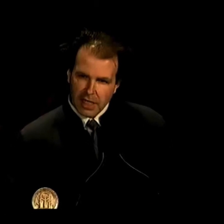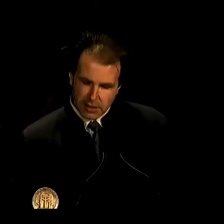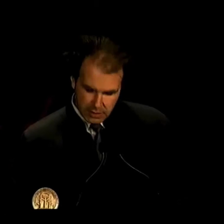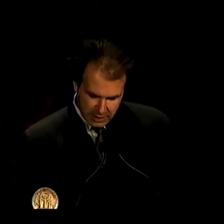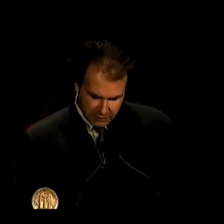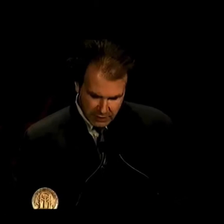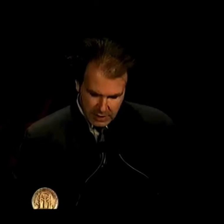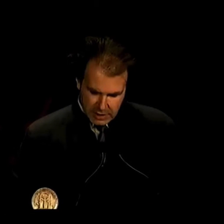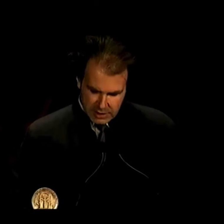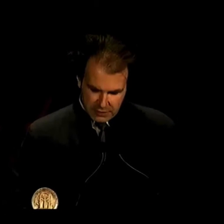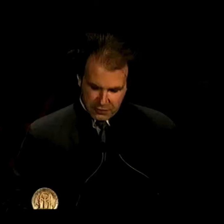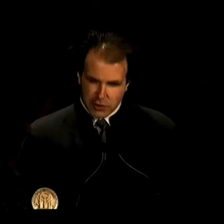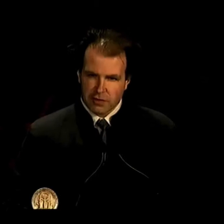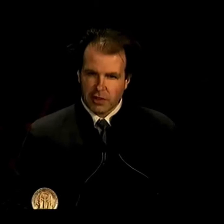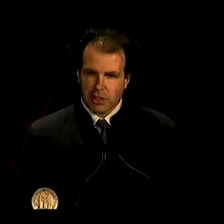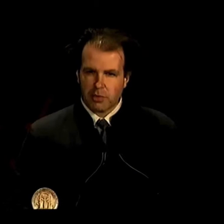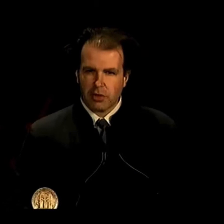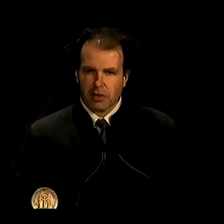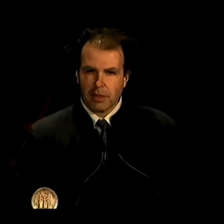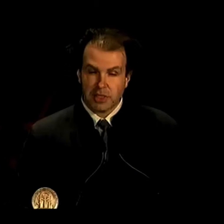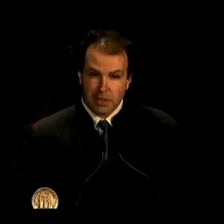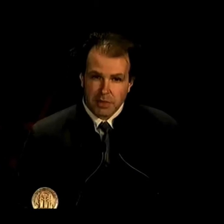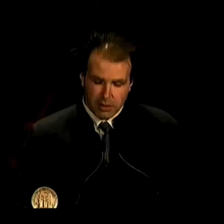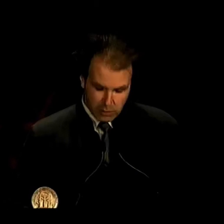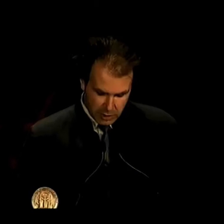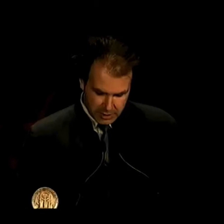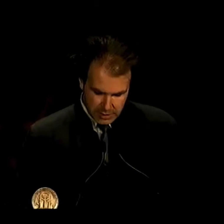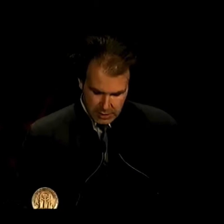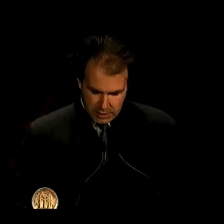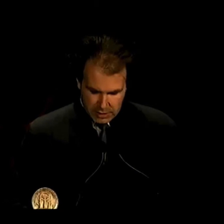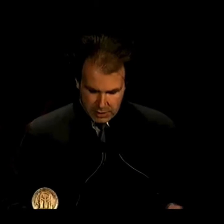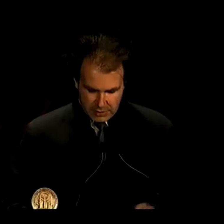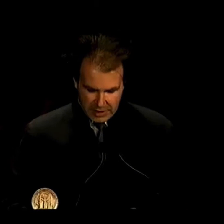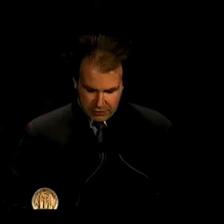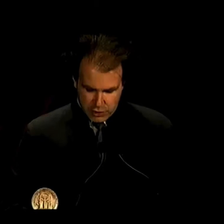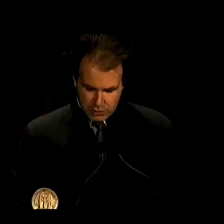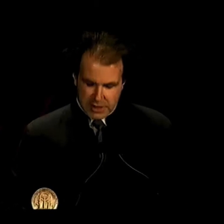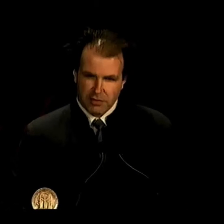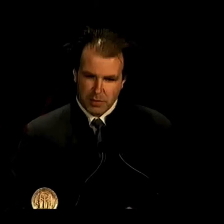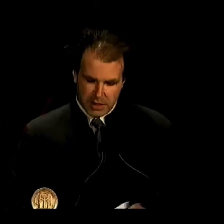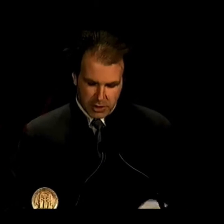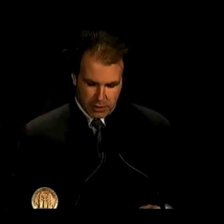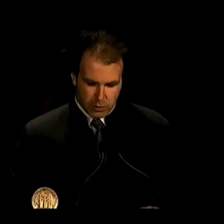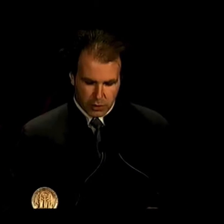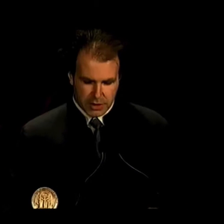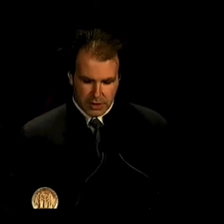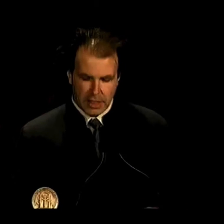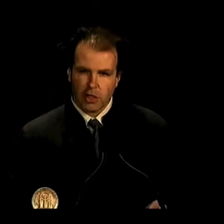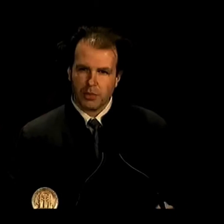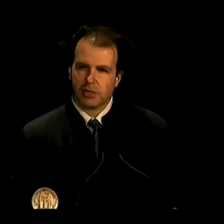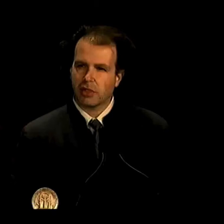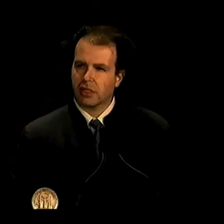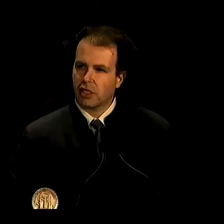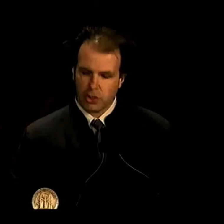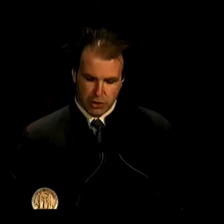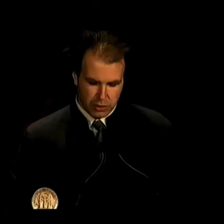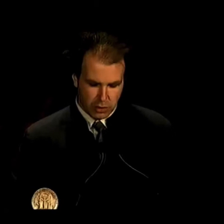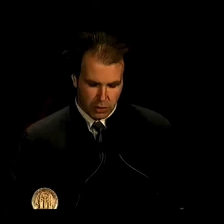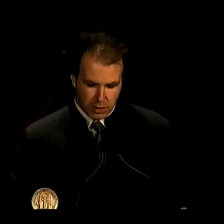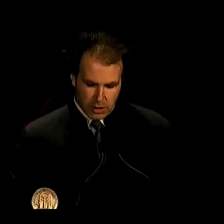of the Deaf is the first French program, a subtitled one, ever to receive a Peabody Award. And I hope this will encourage you